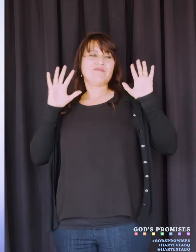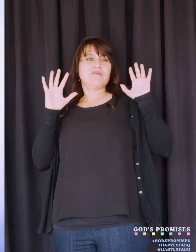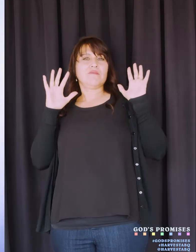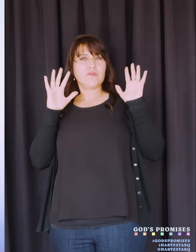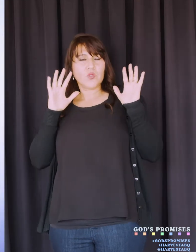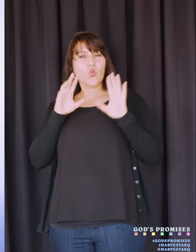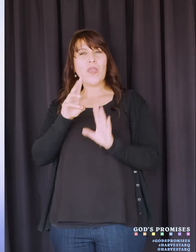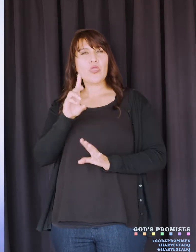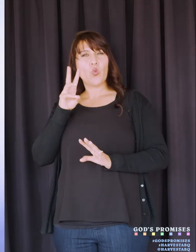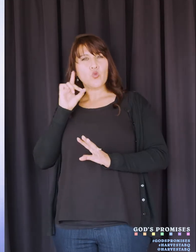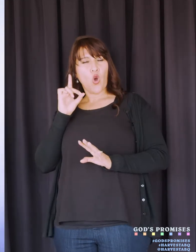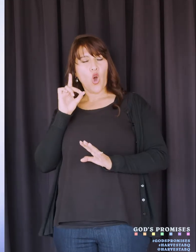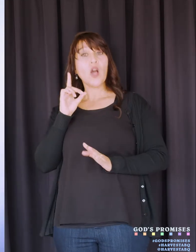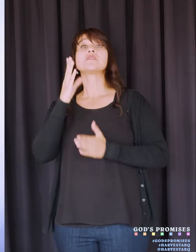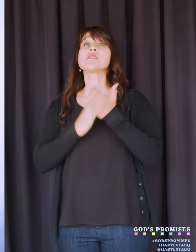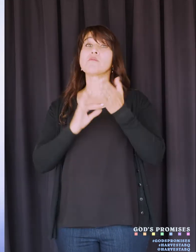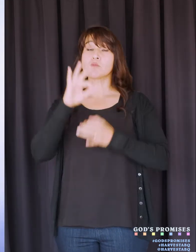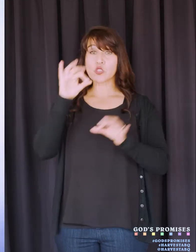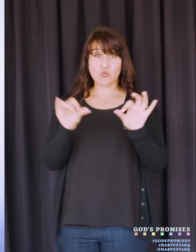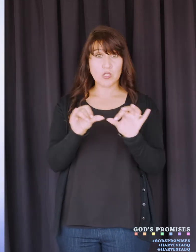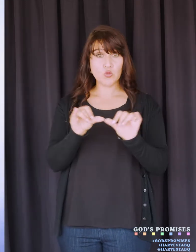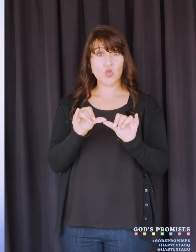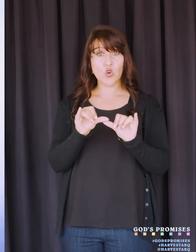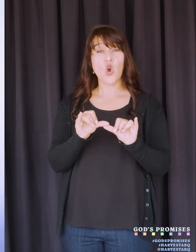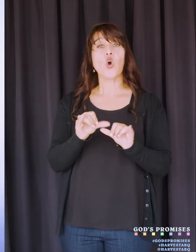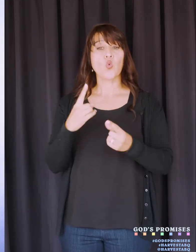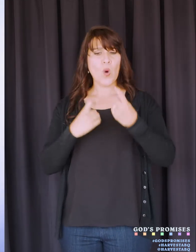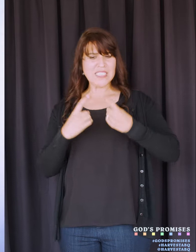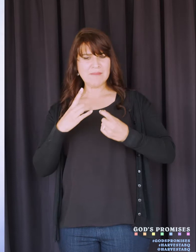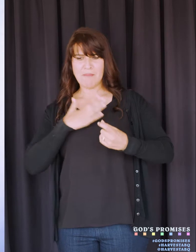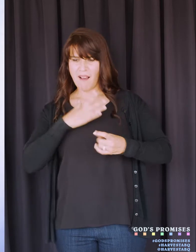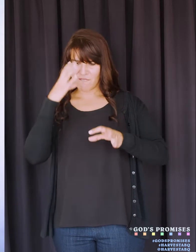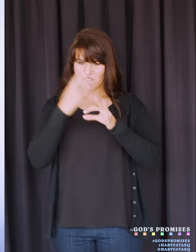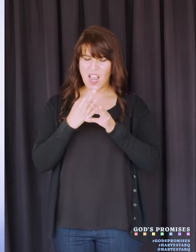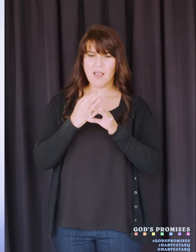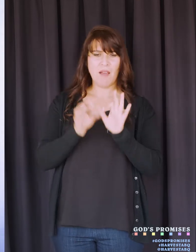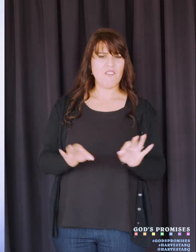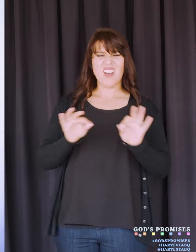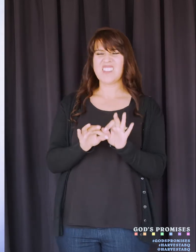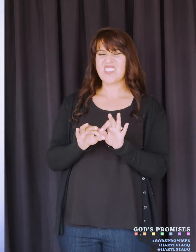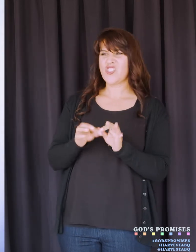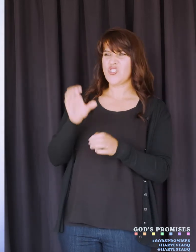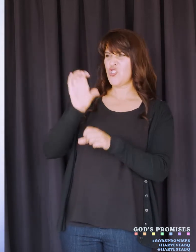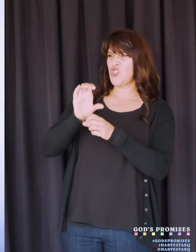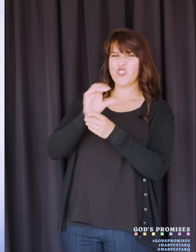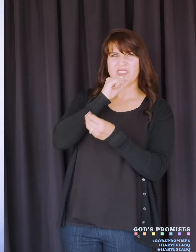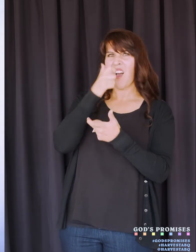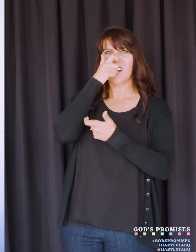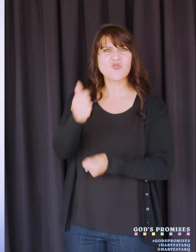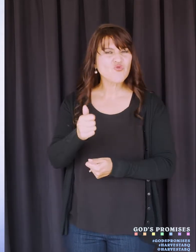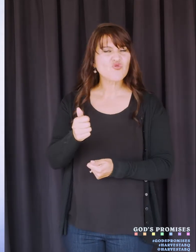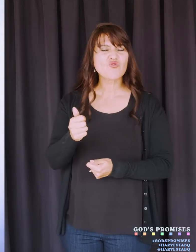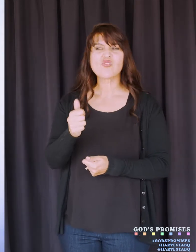some spiritual gauges. I'm questioning my faith, my values. I'm not interested in church or ministry. I'm spending